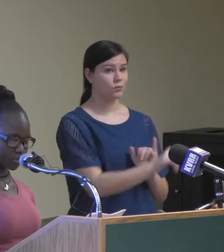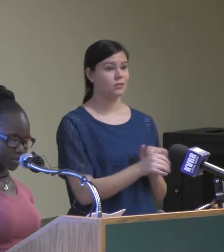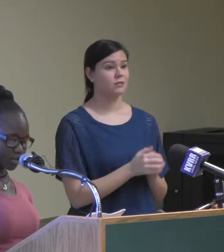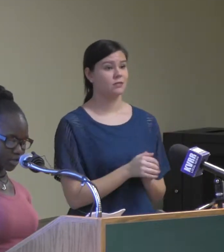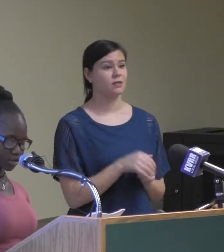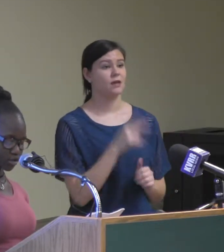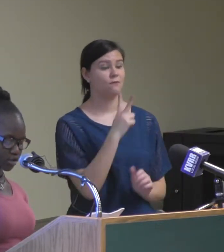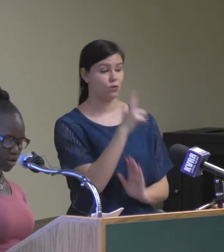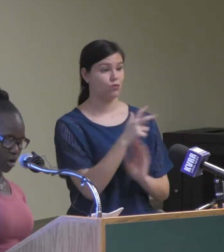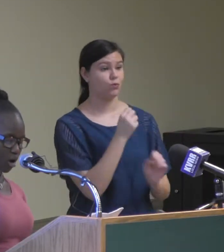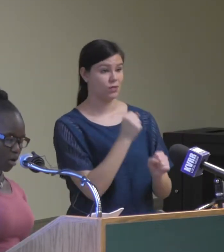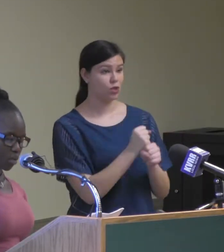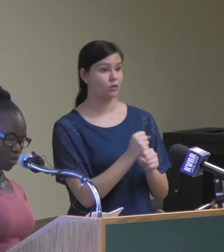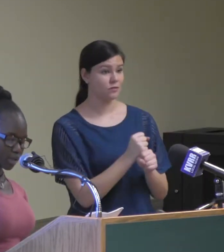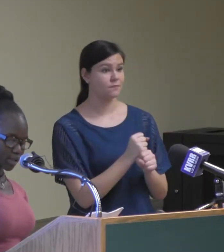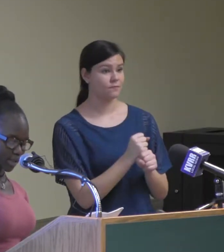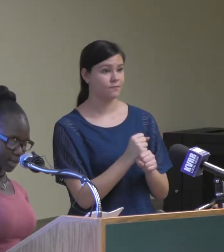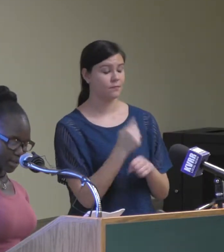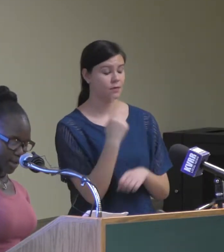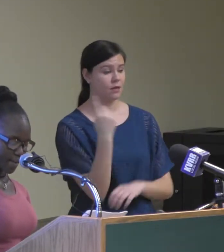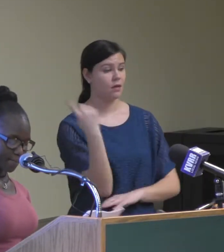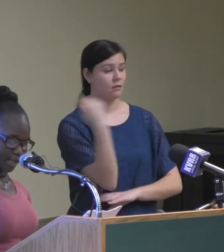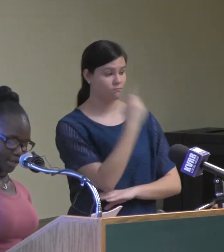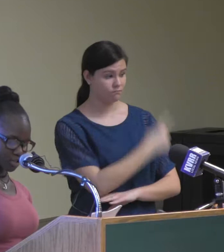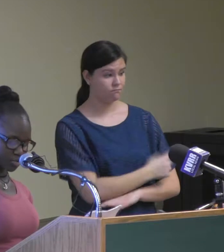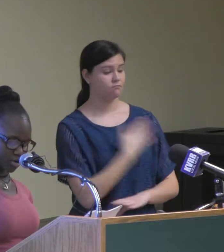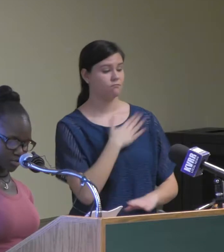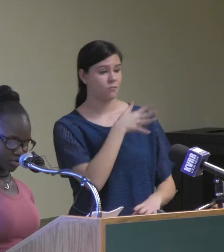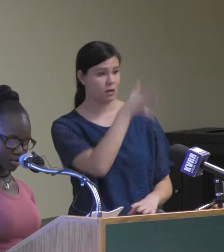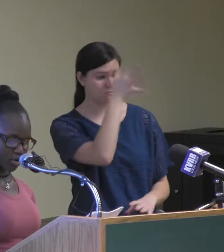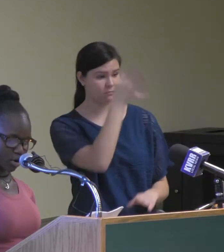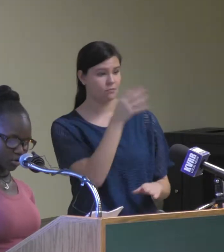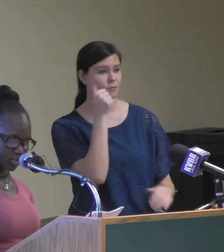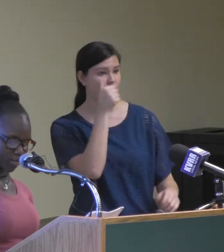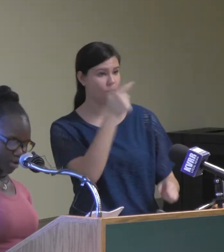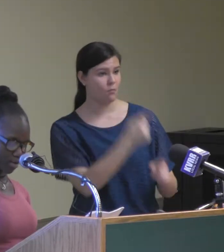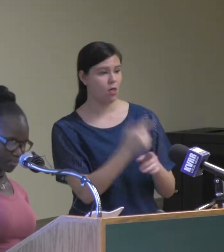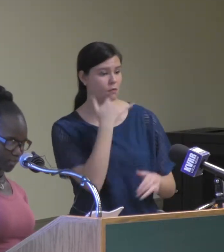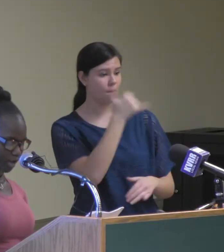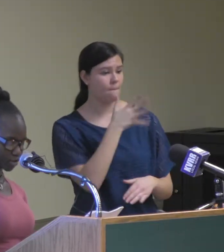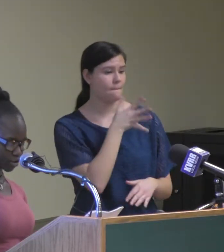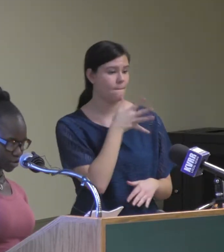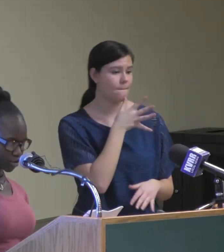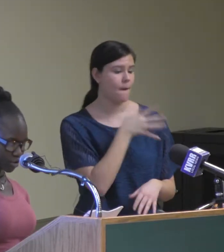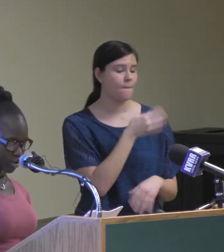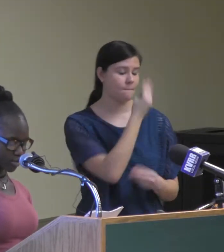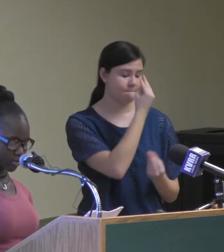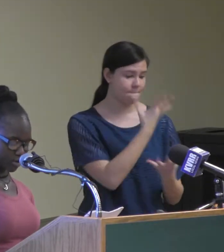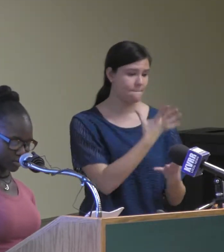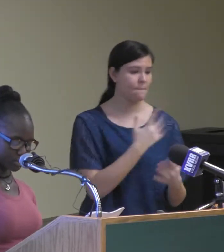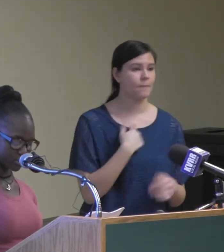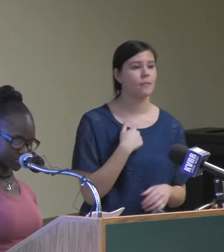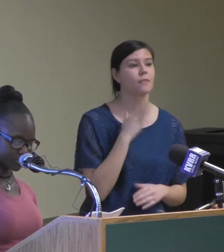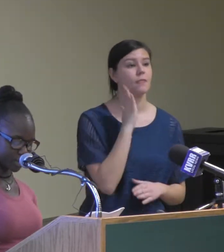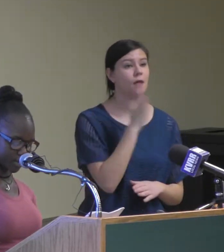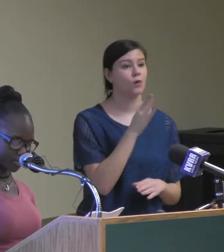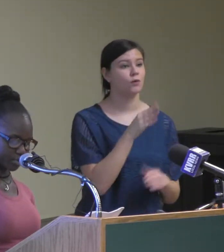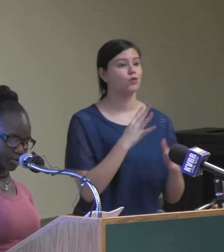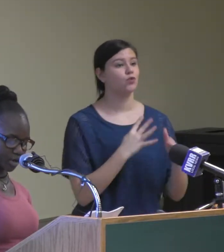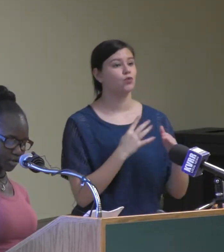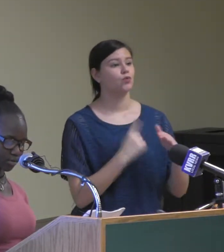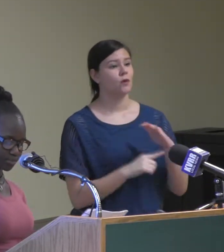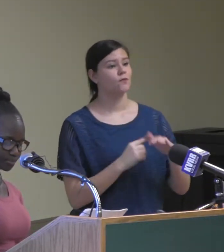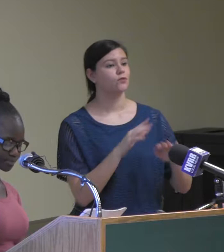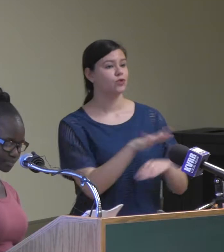for 3 years. One day, my dad's brother called my mom and told her that there was a refugee camp